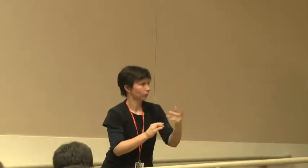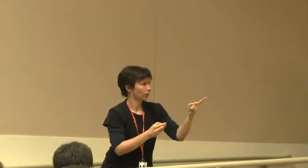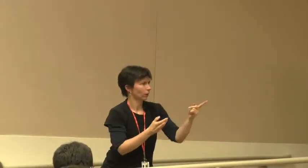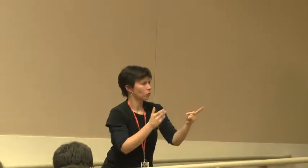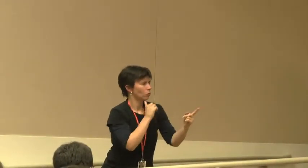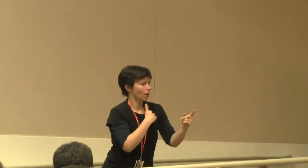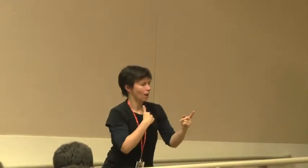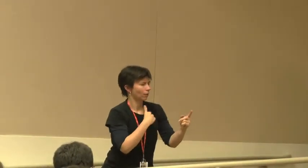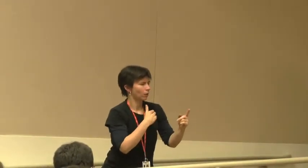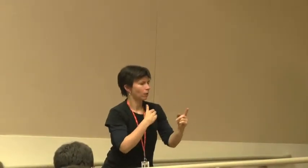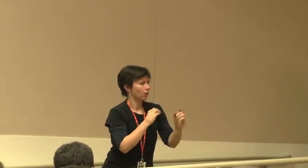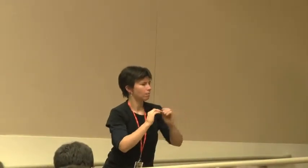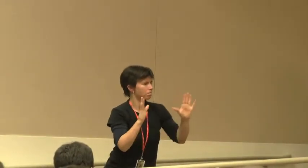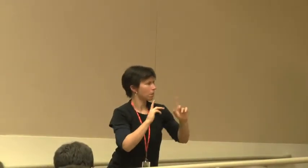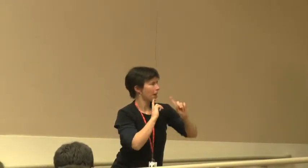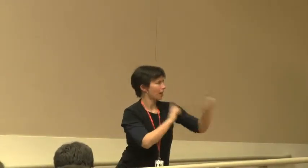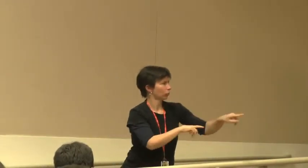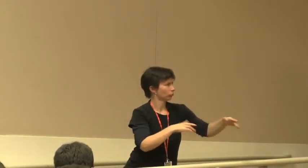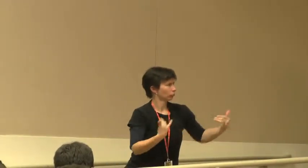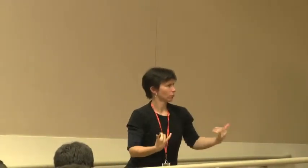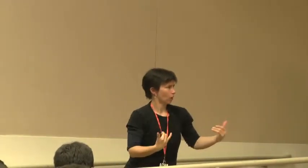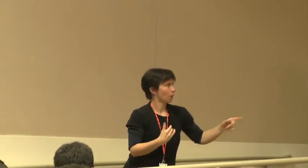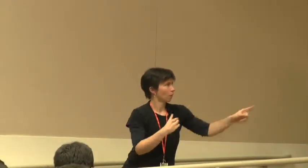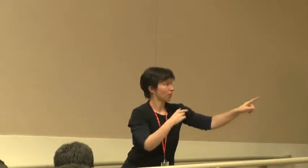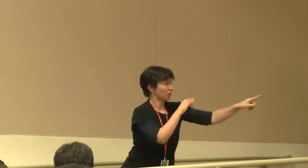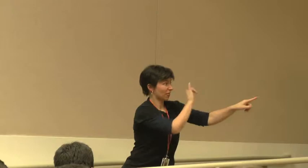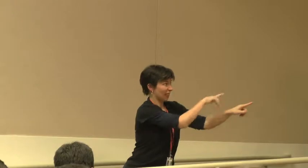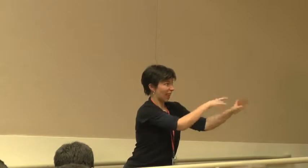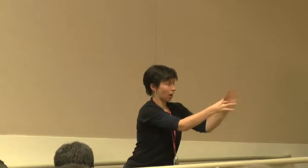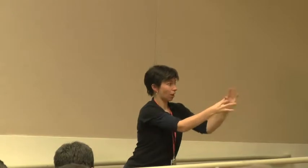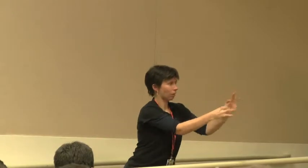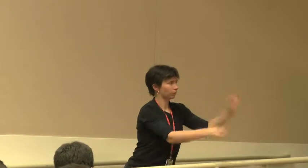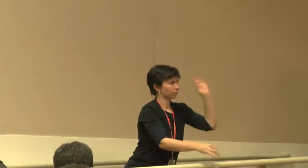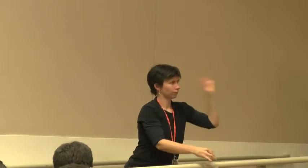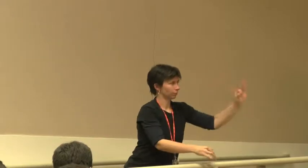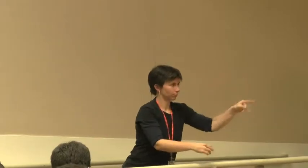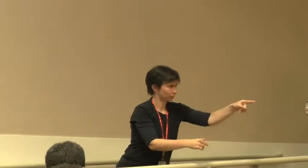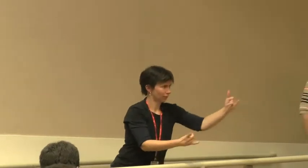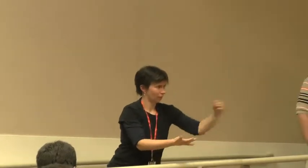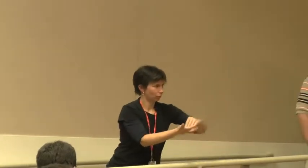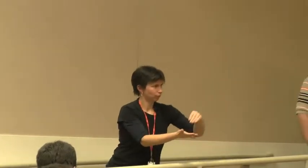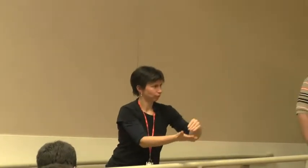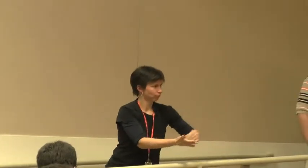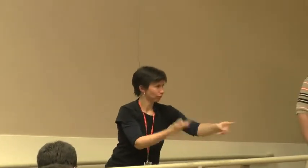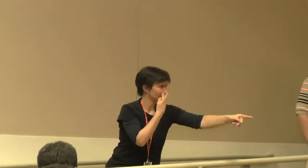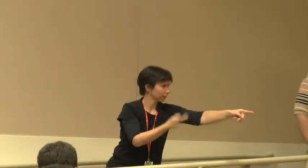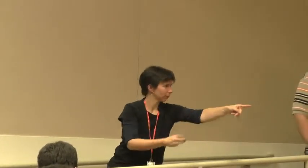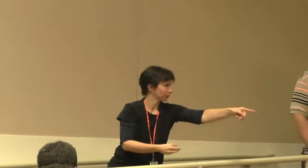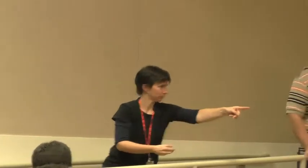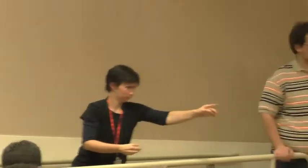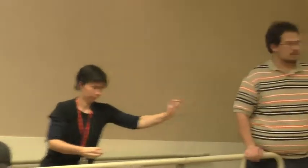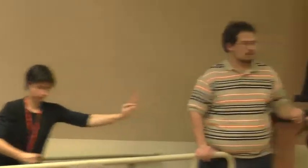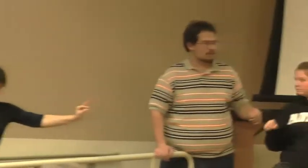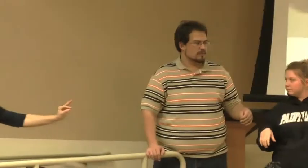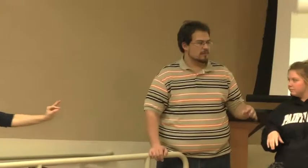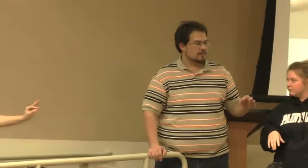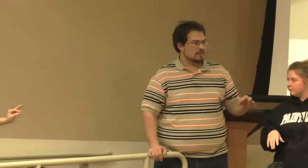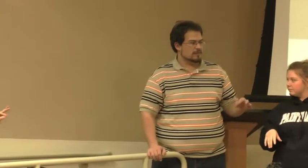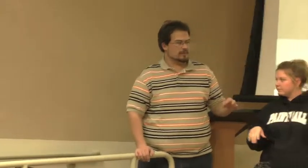Well, right now they're making notes, so I think at this moment in time, it's probably not ideal for them to make comments or answer your question. But they have some